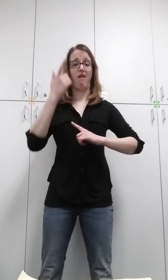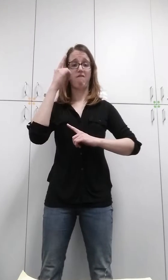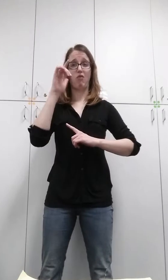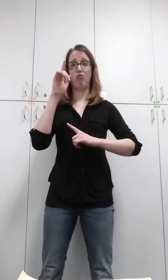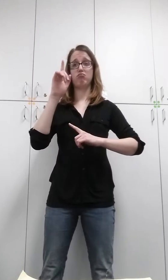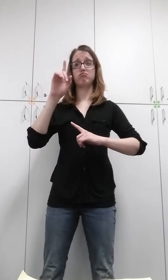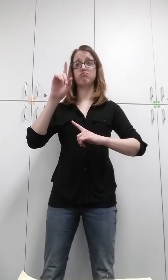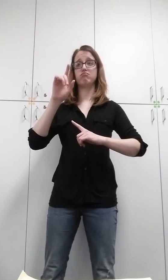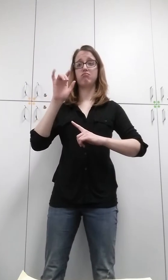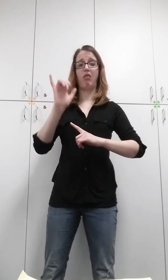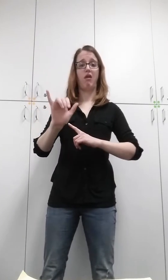by example.